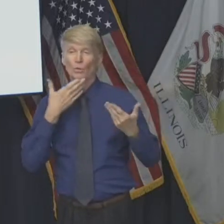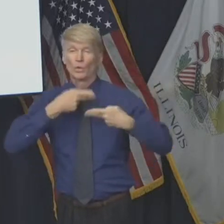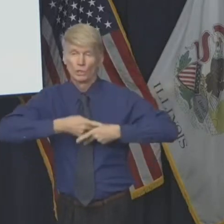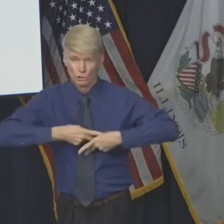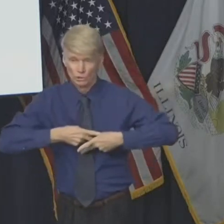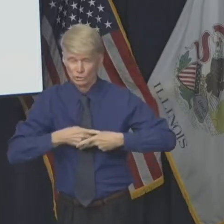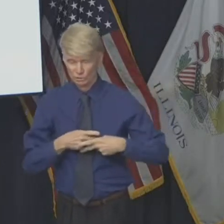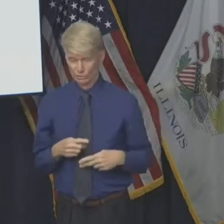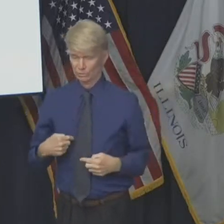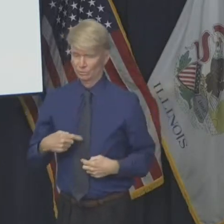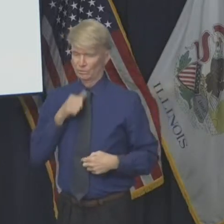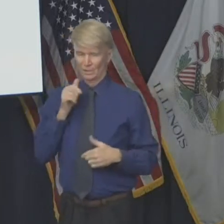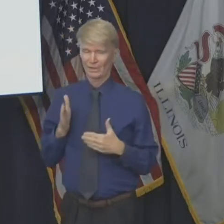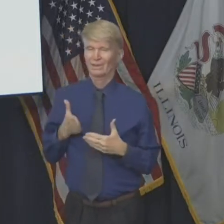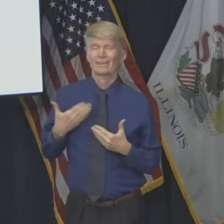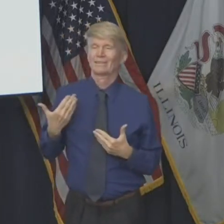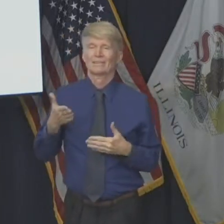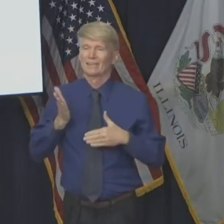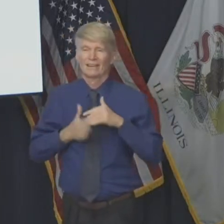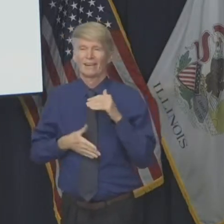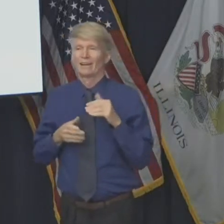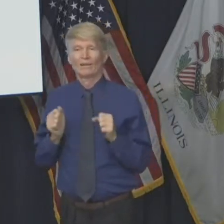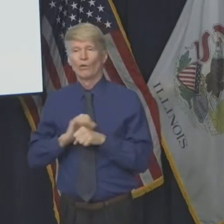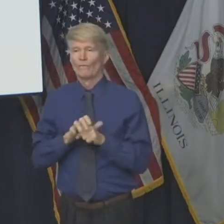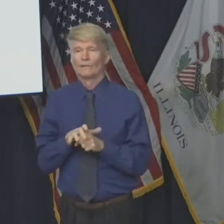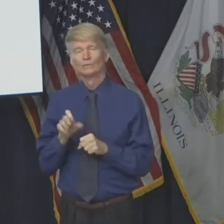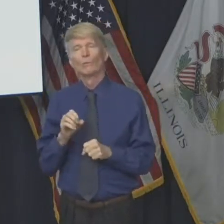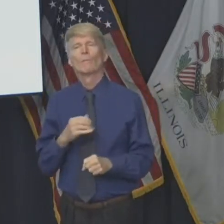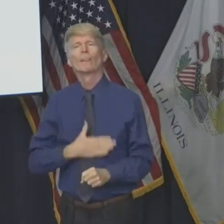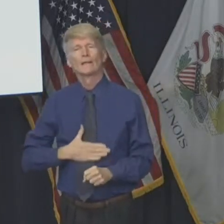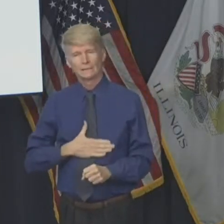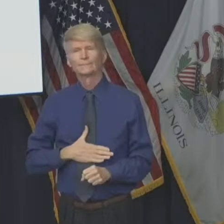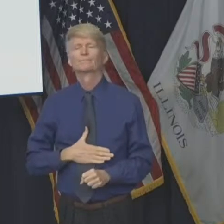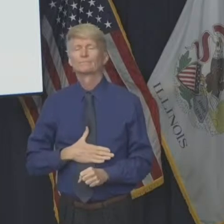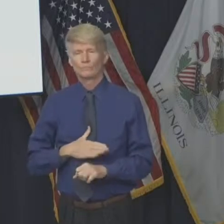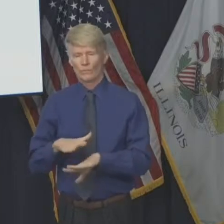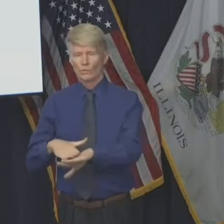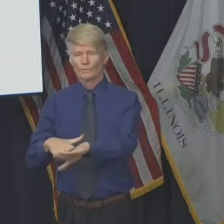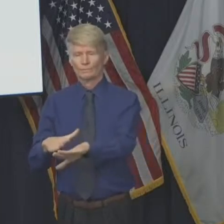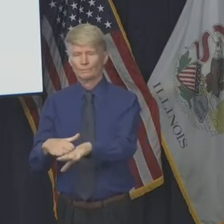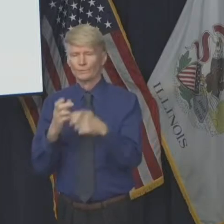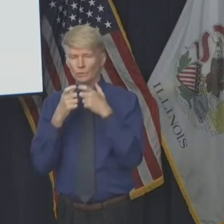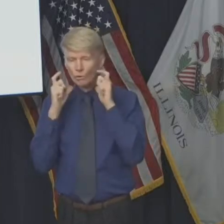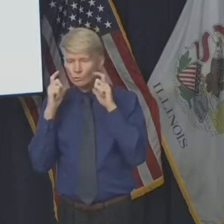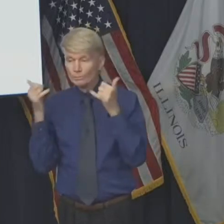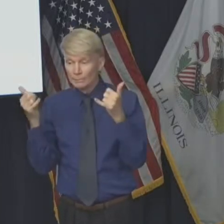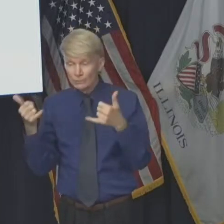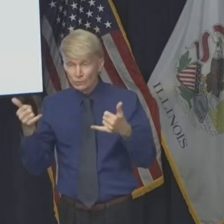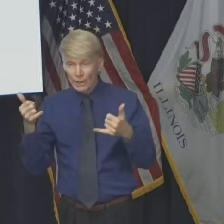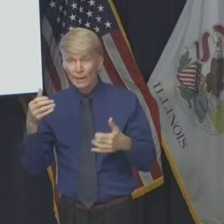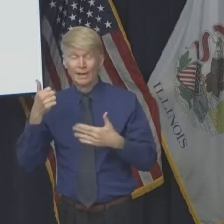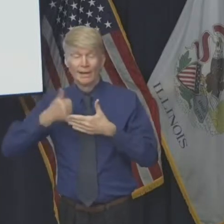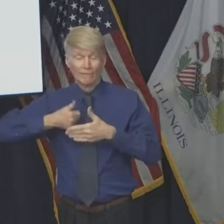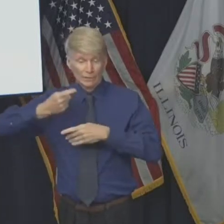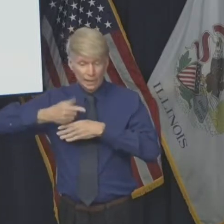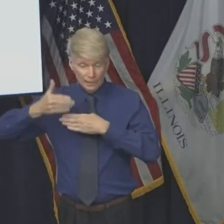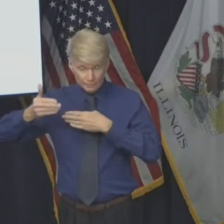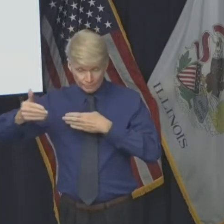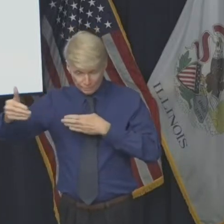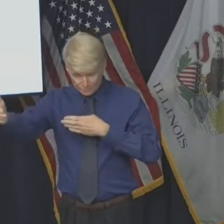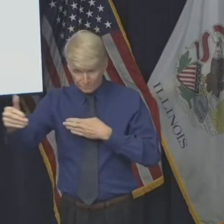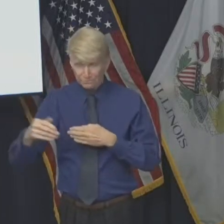far from over. So please take extra caution, wear your mask today and every day going